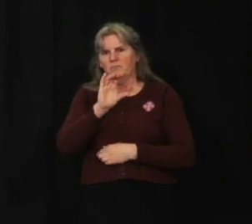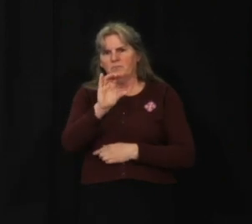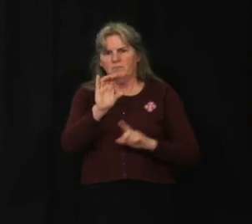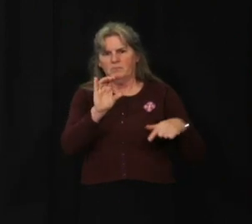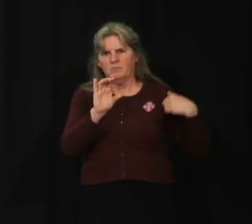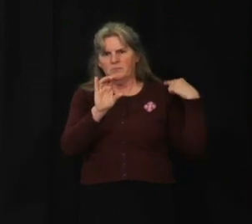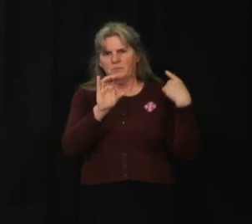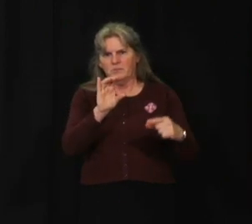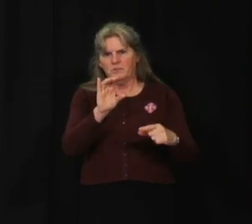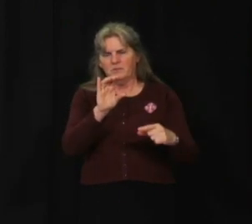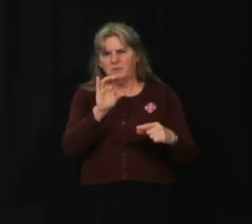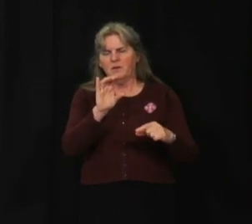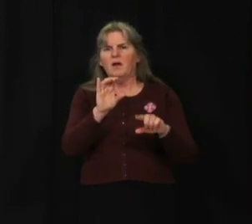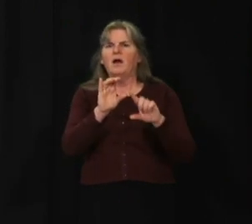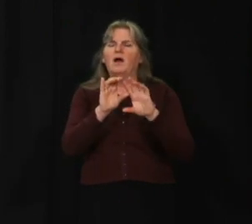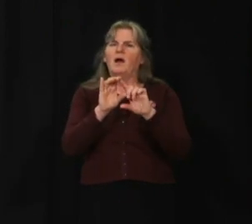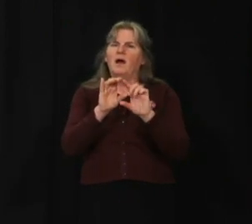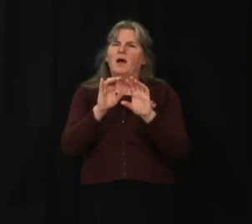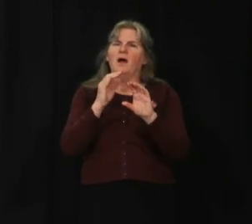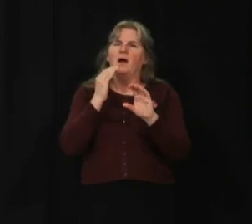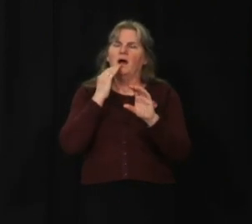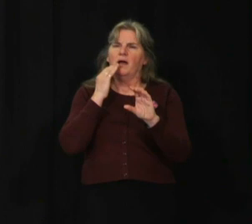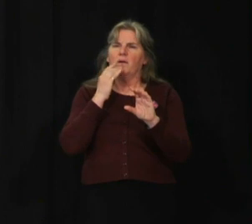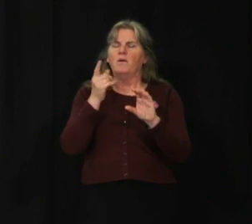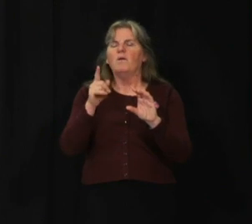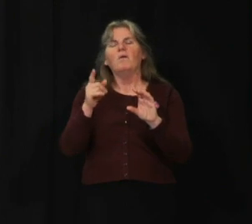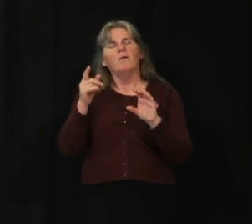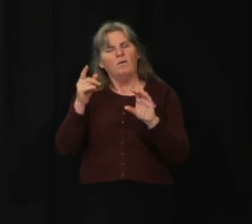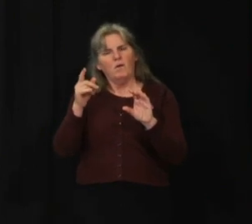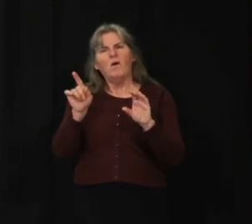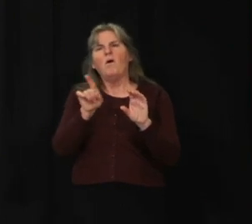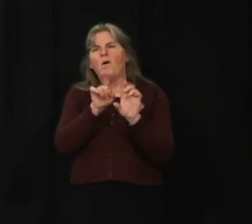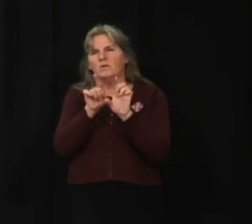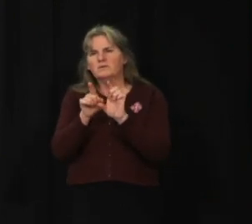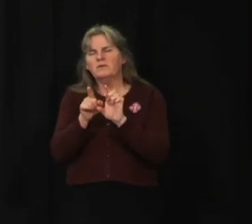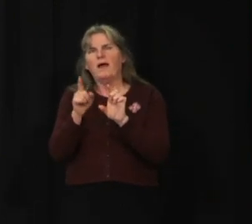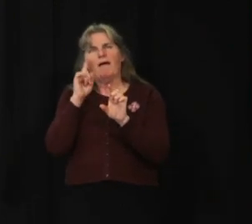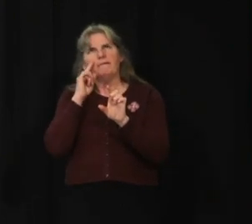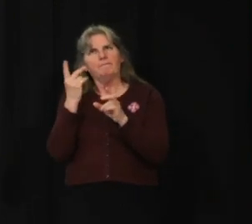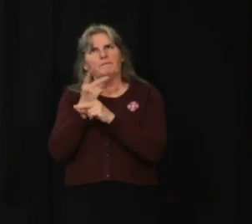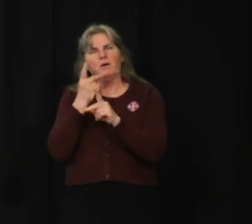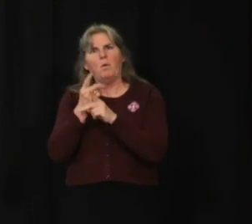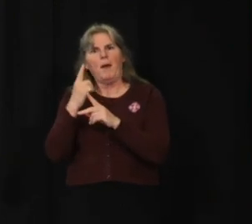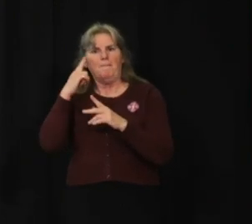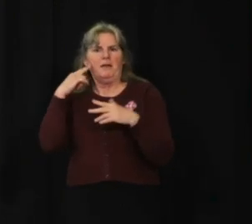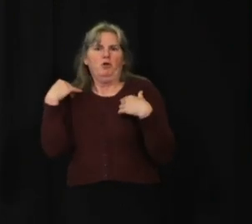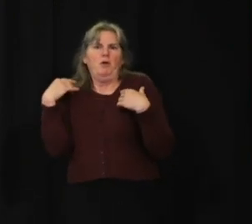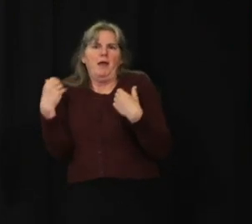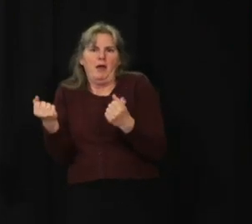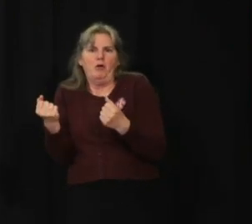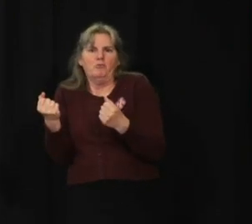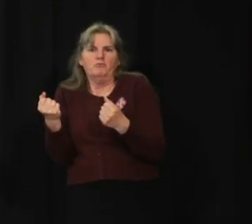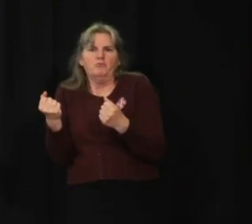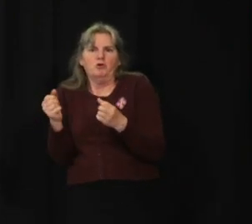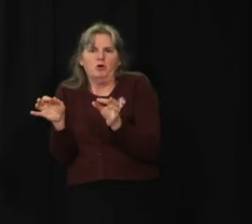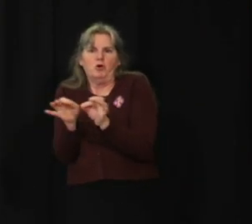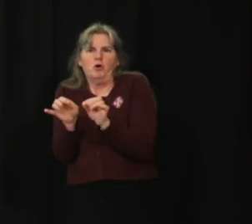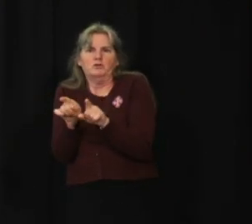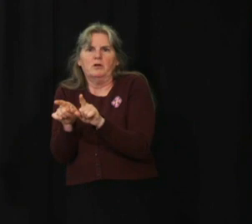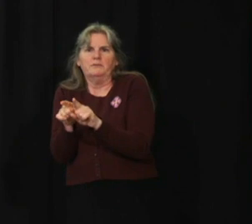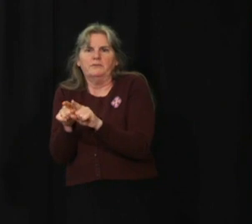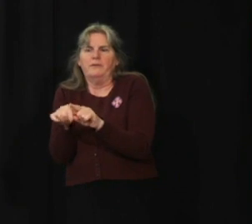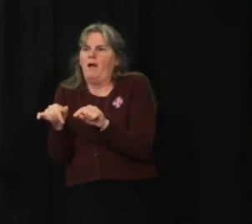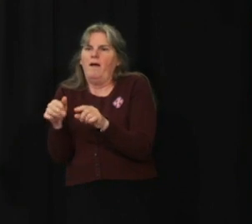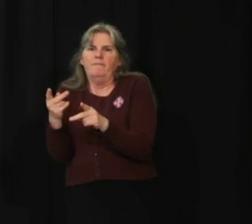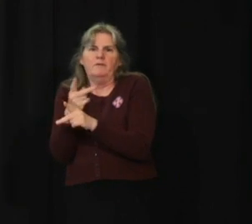There's a bigger philosophical conversation about the mental costs, the mental health costs, those types of things, and a bigger conversation as well